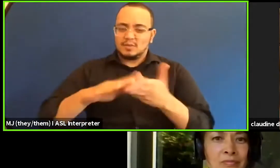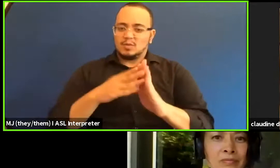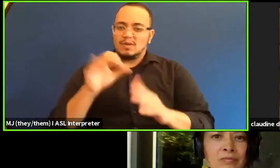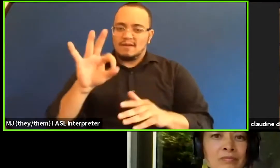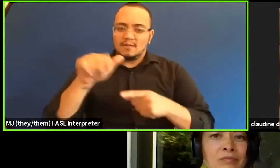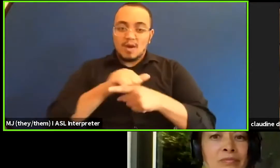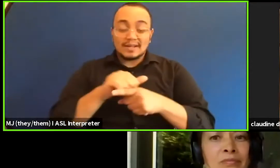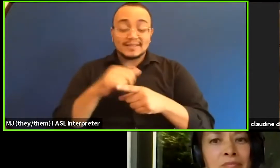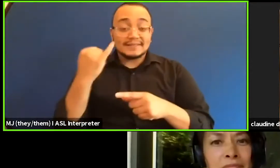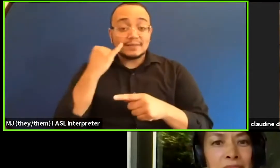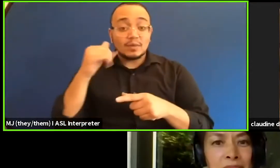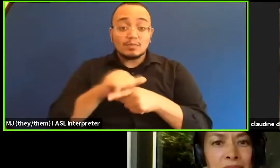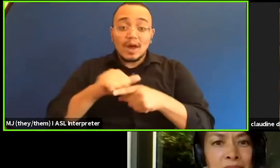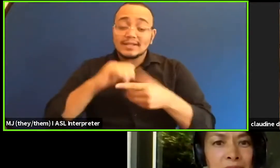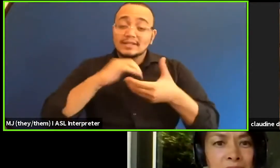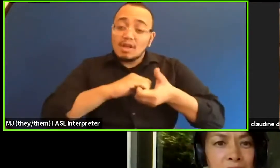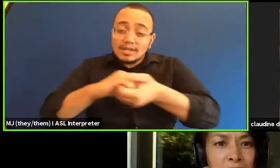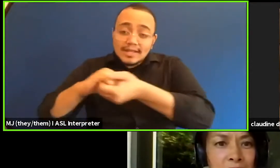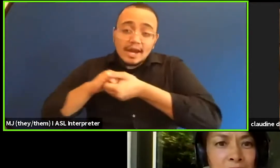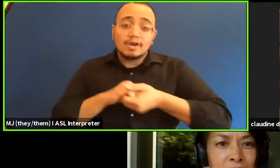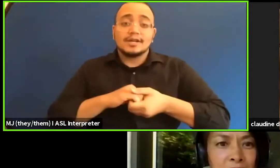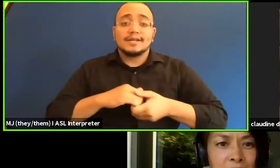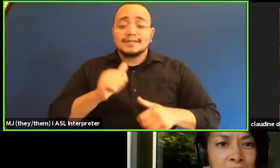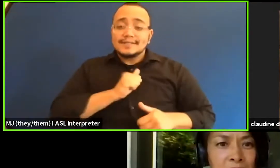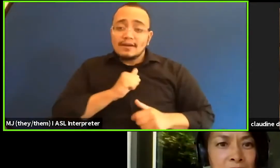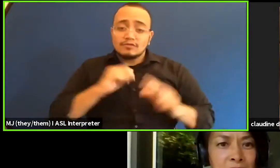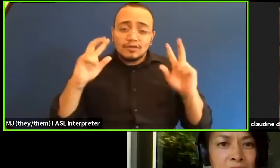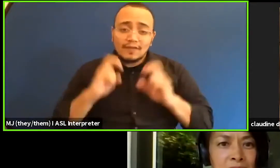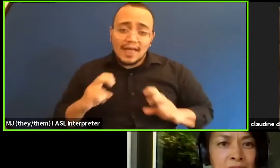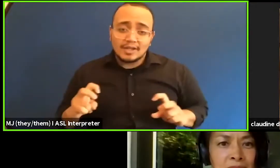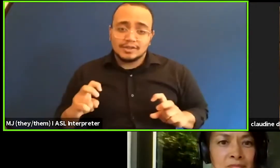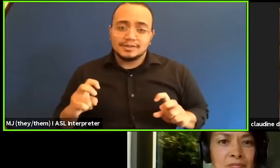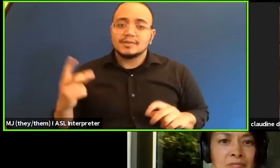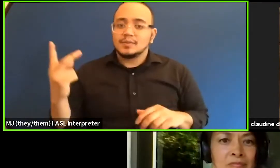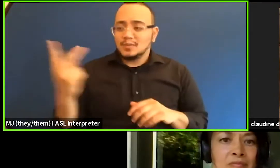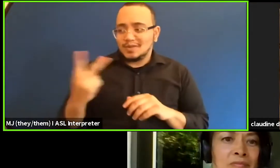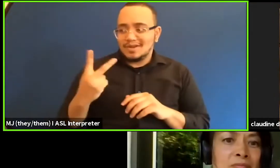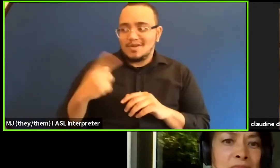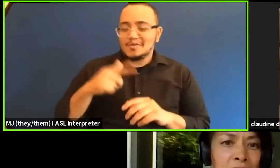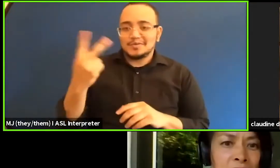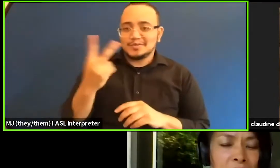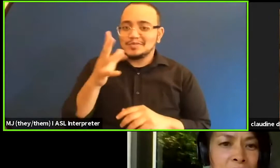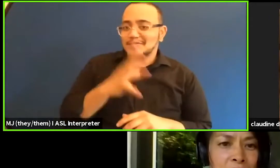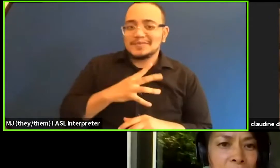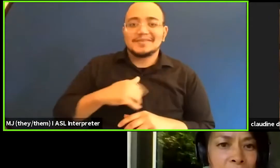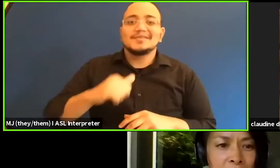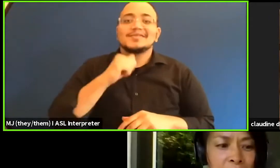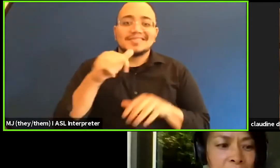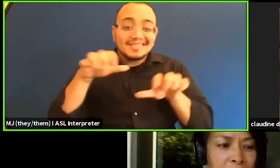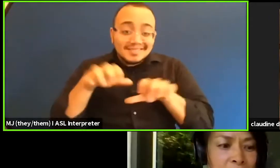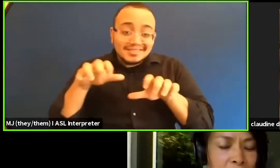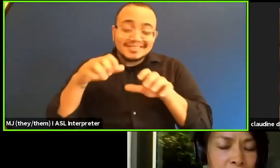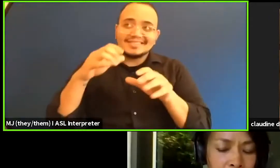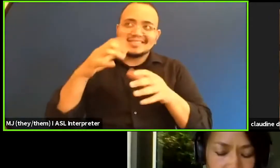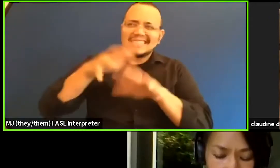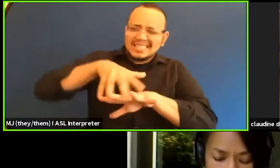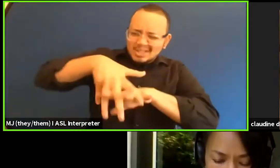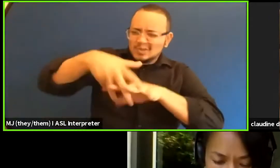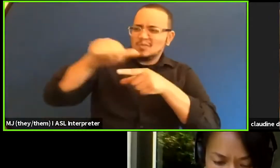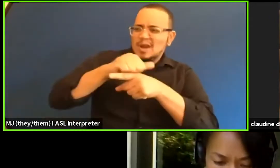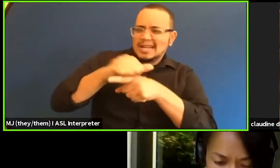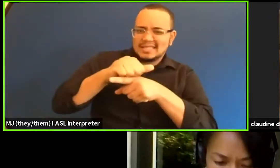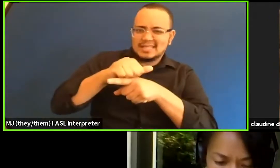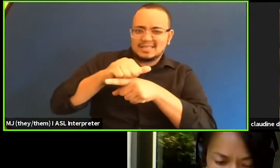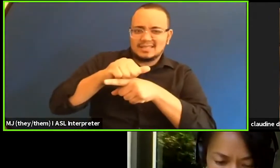when you want to practice the self-reflection work. We are those two women who does indigenous practices, rooted in